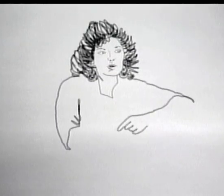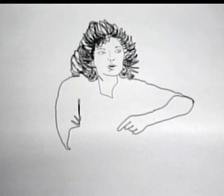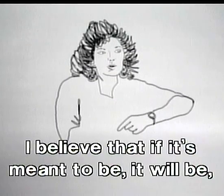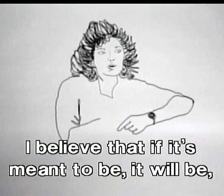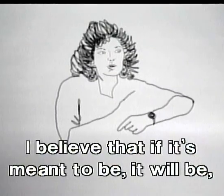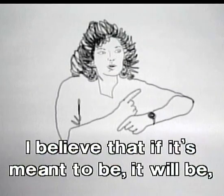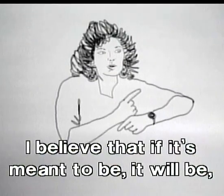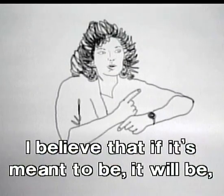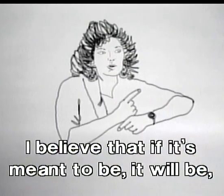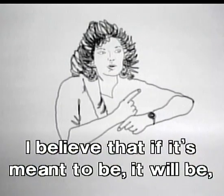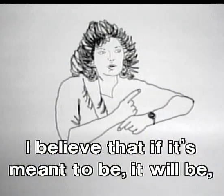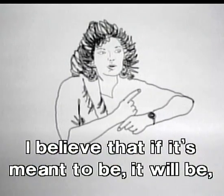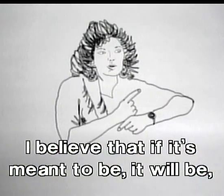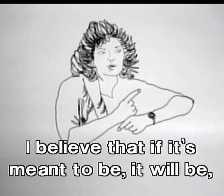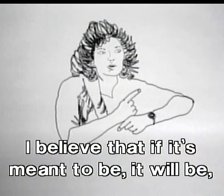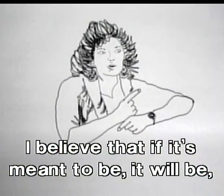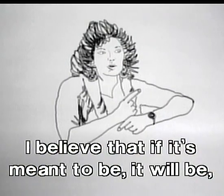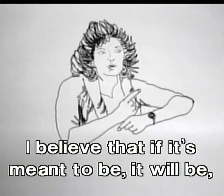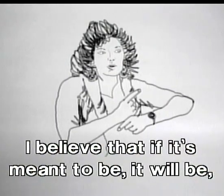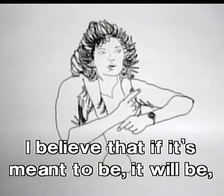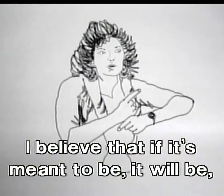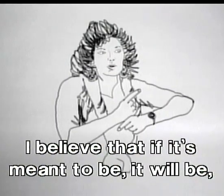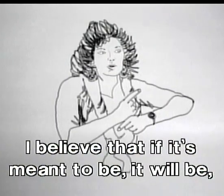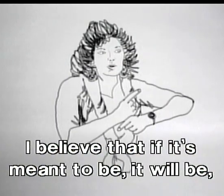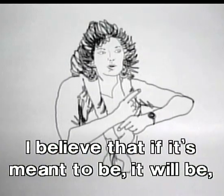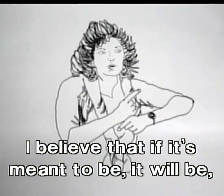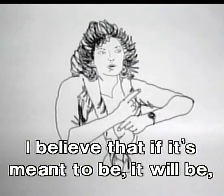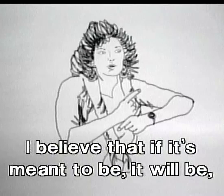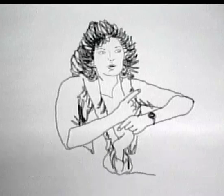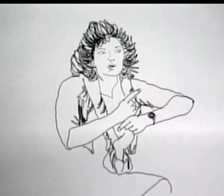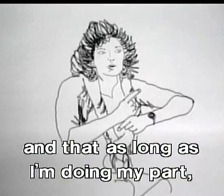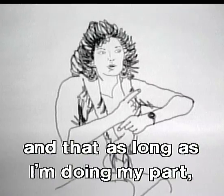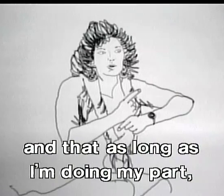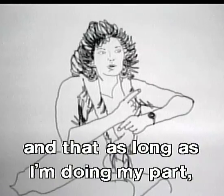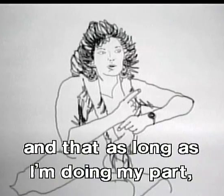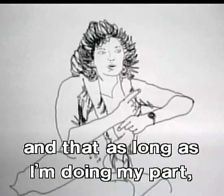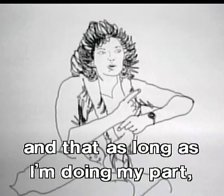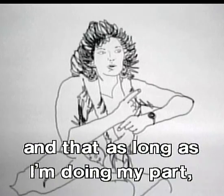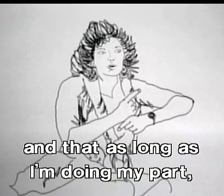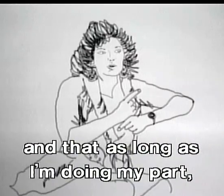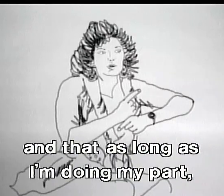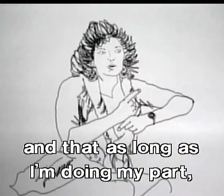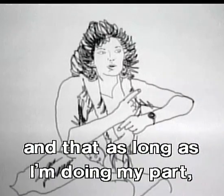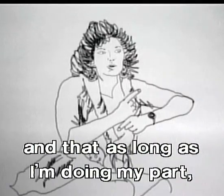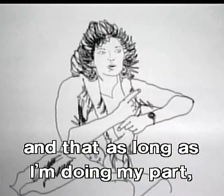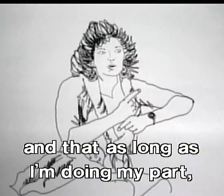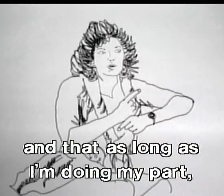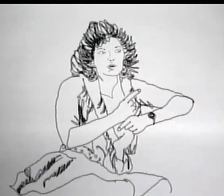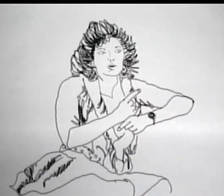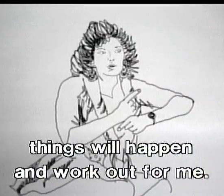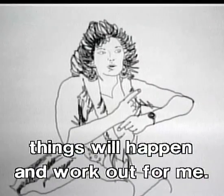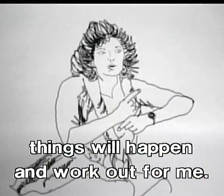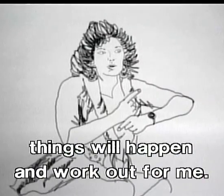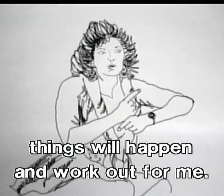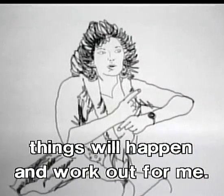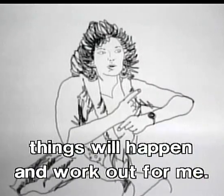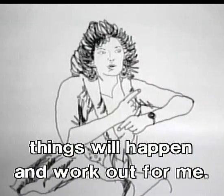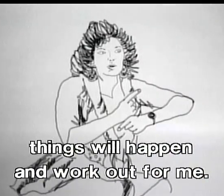I believe that if it's meant to be, it will be. That as long as I'm doing my part, I do think that things will happen, that things will work out